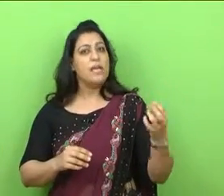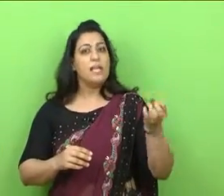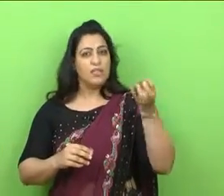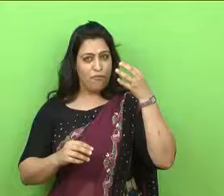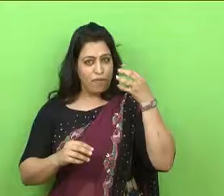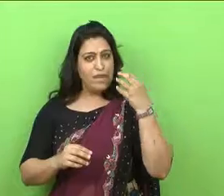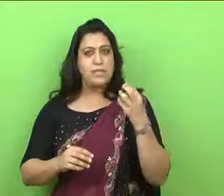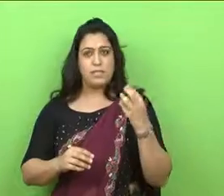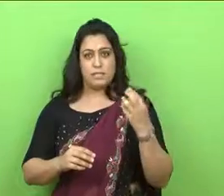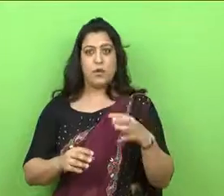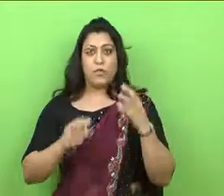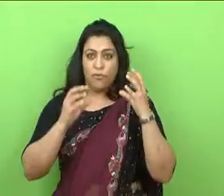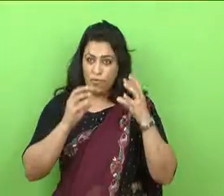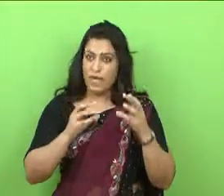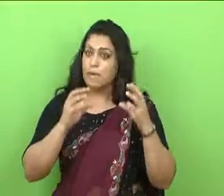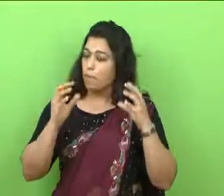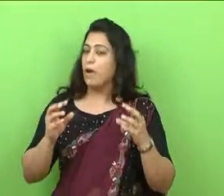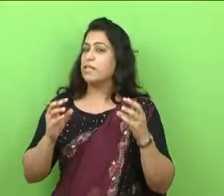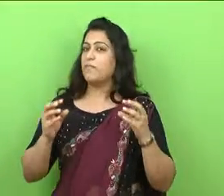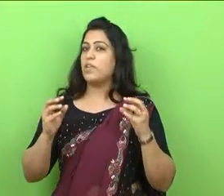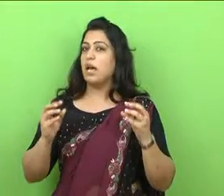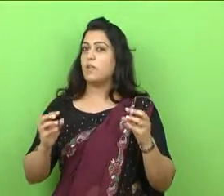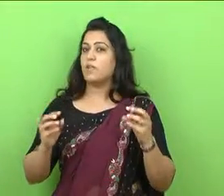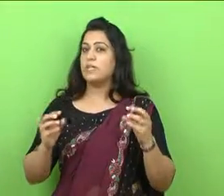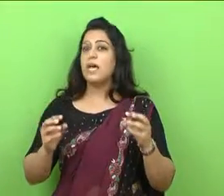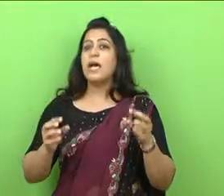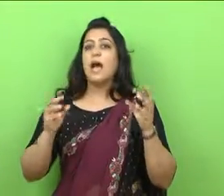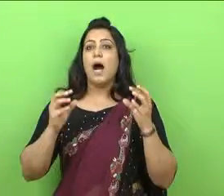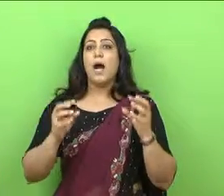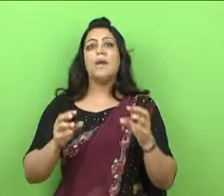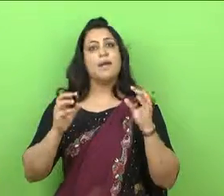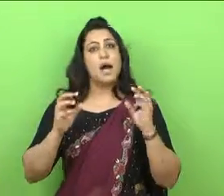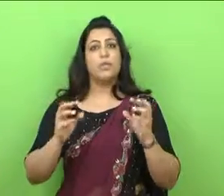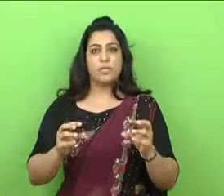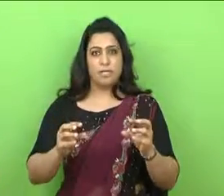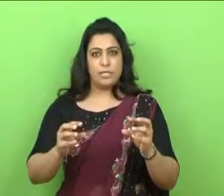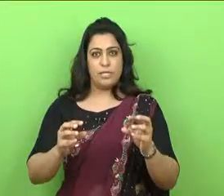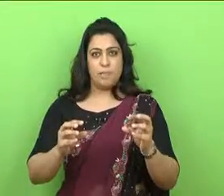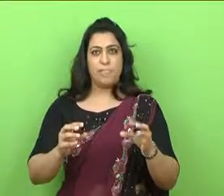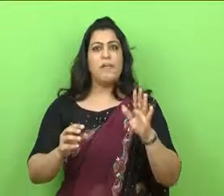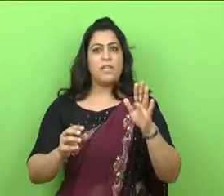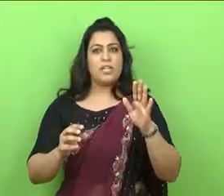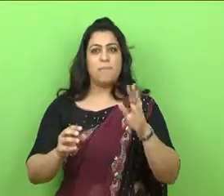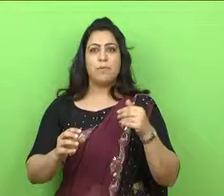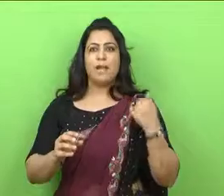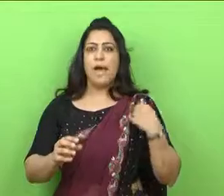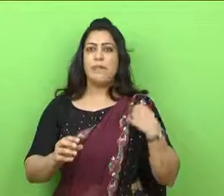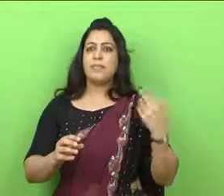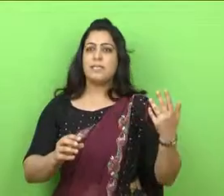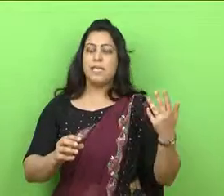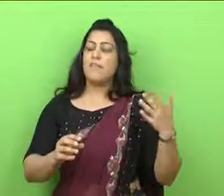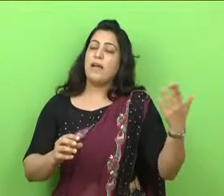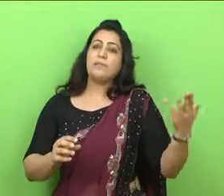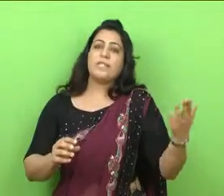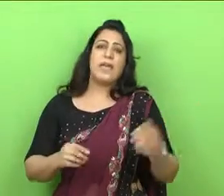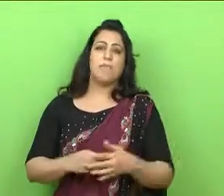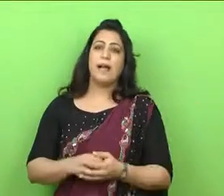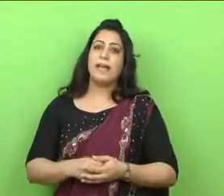the weaknesses or the weak points of the argument are countered. For example, if I'm saying my name